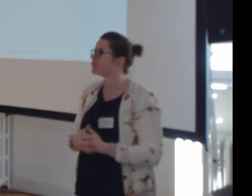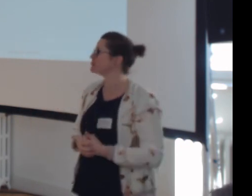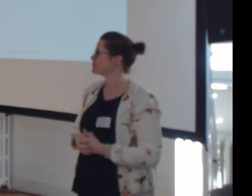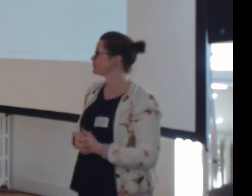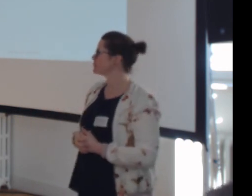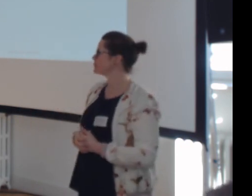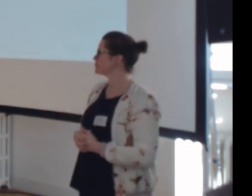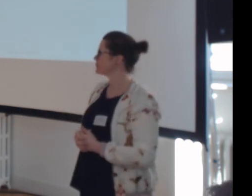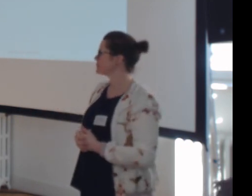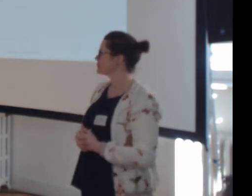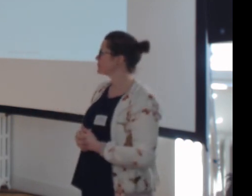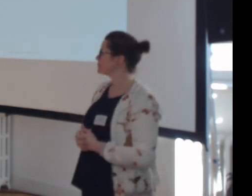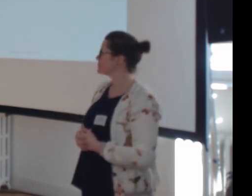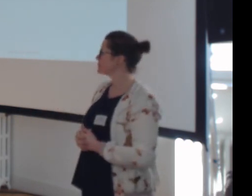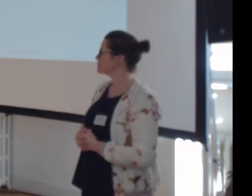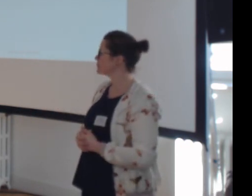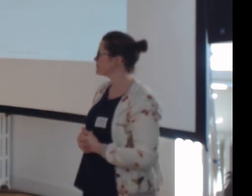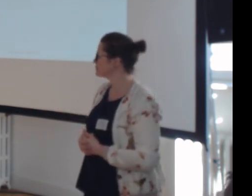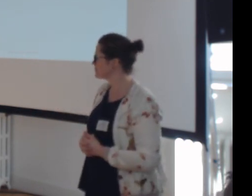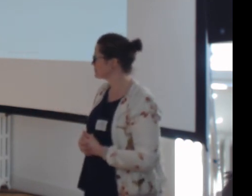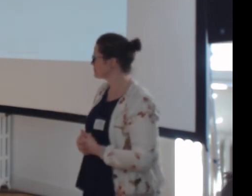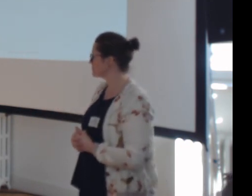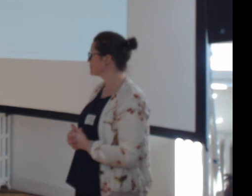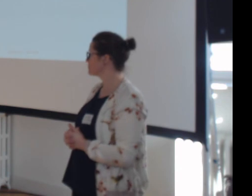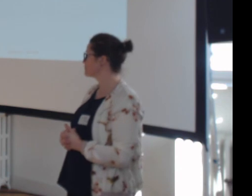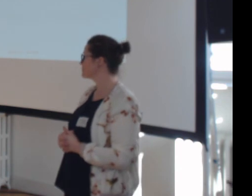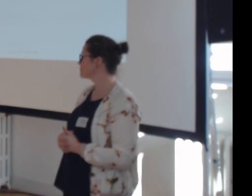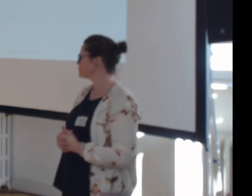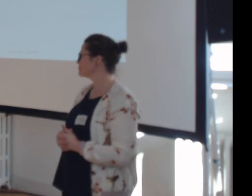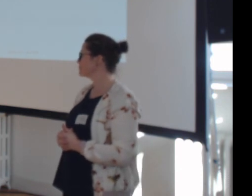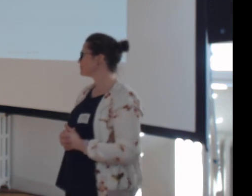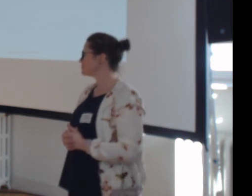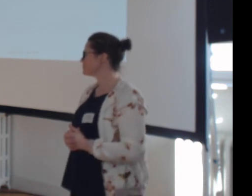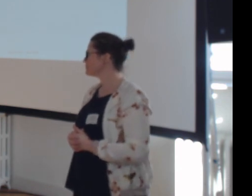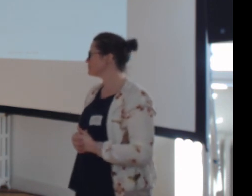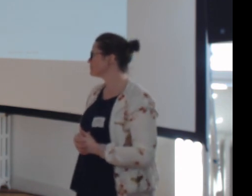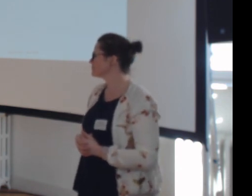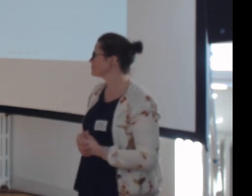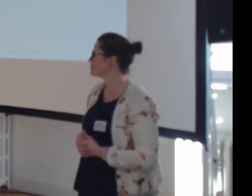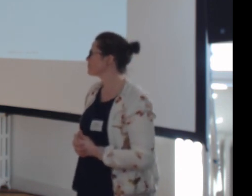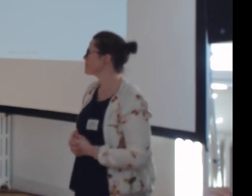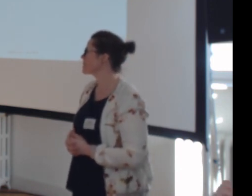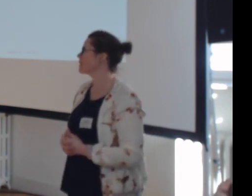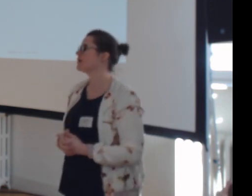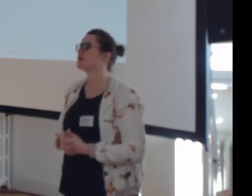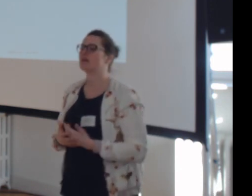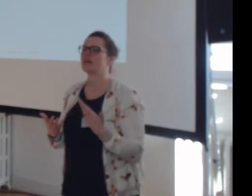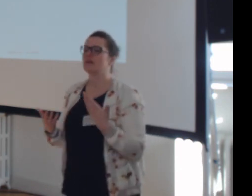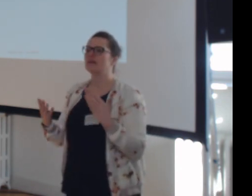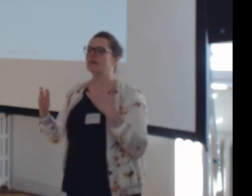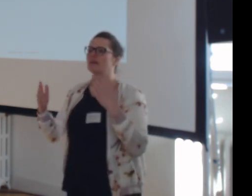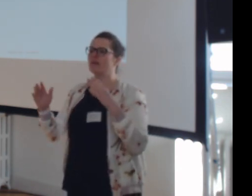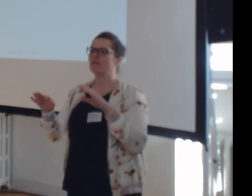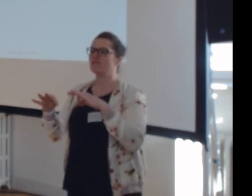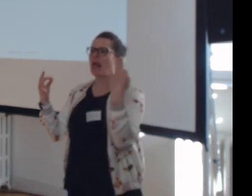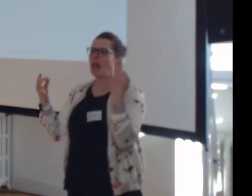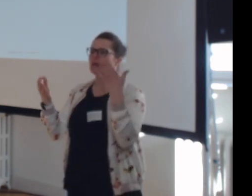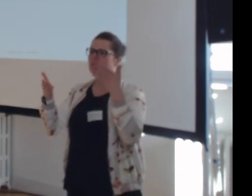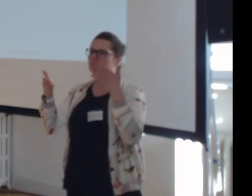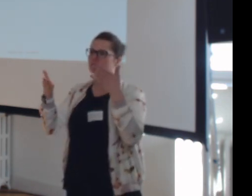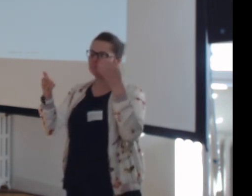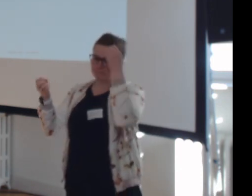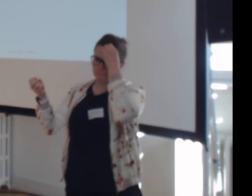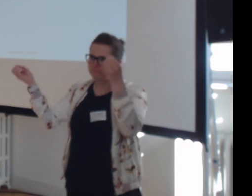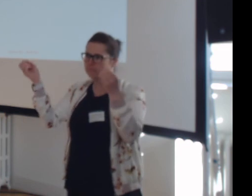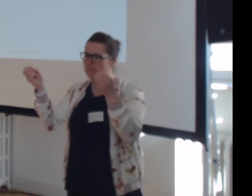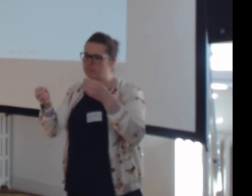Exactly that, yes. So it started with you're right. It started with a lot of browsing,